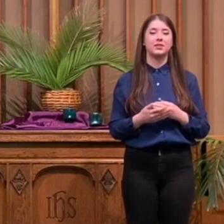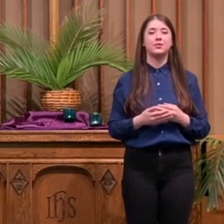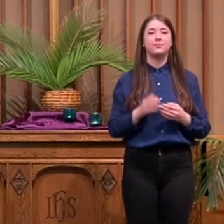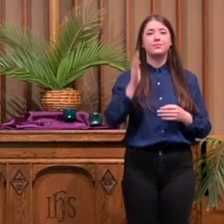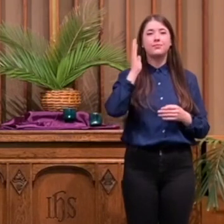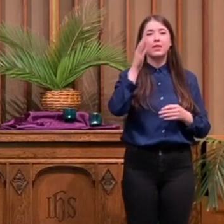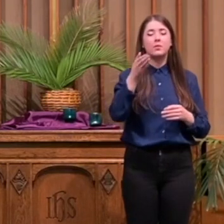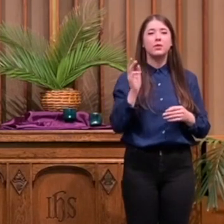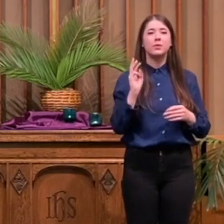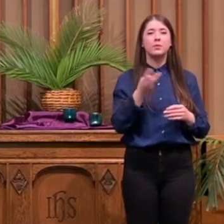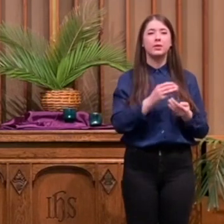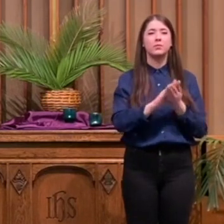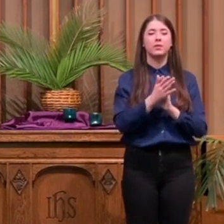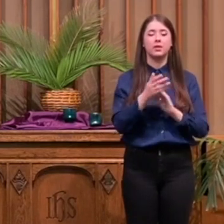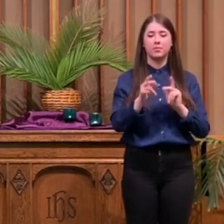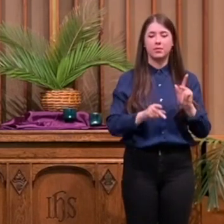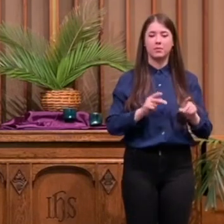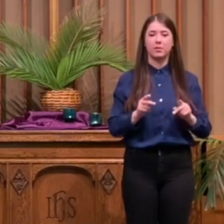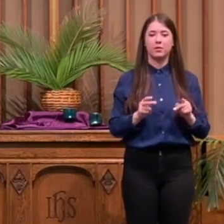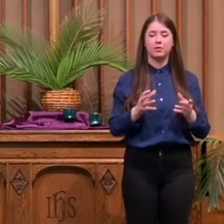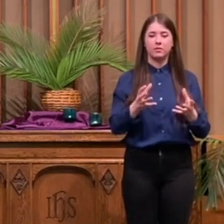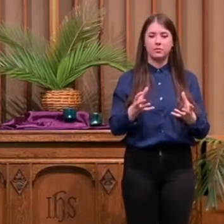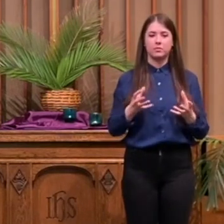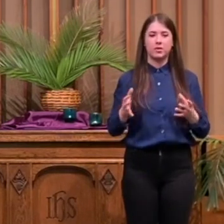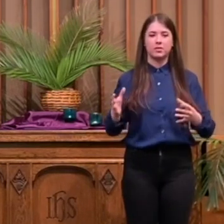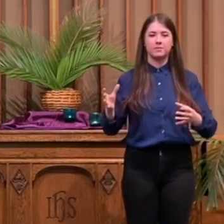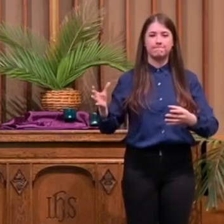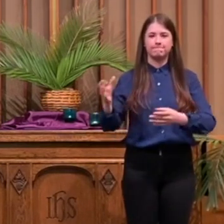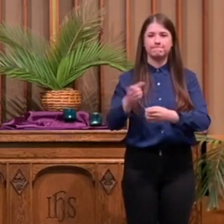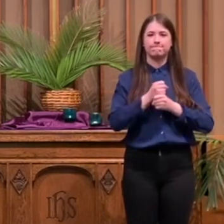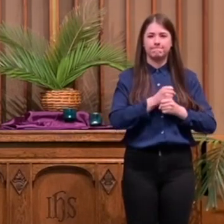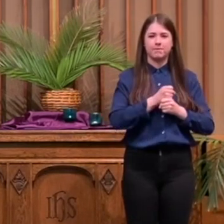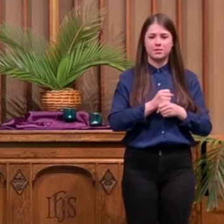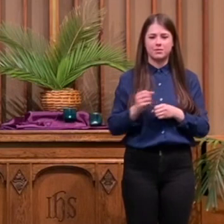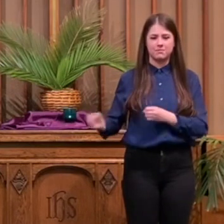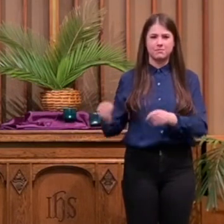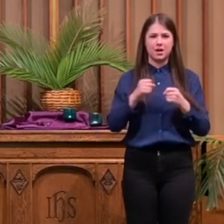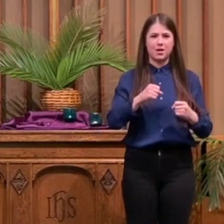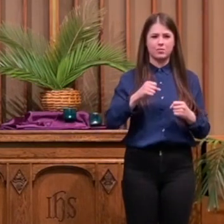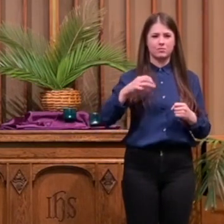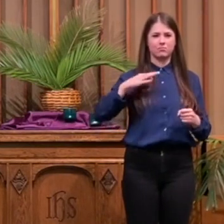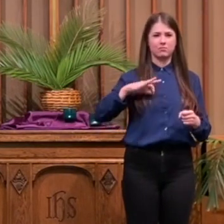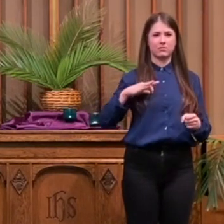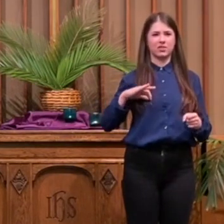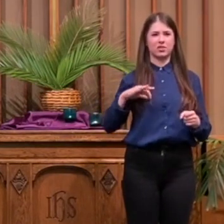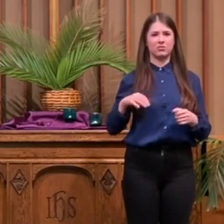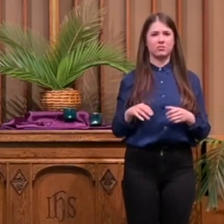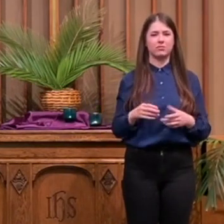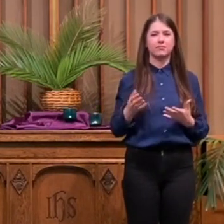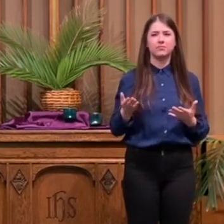Will we be a people who seek to hold on to our power and our privilege, to what is